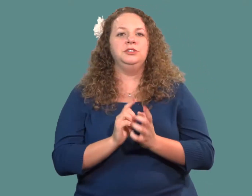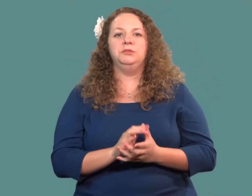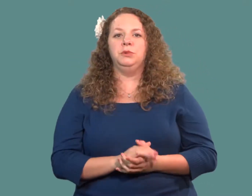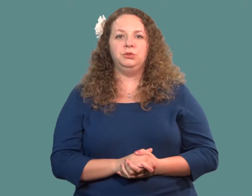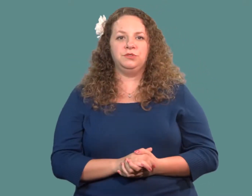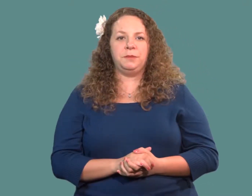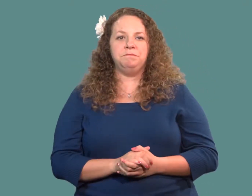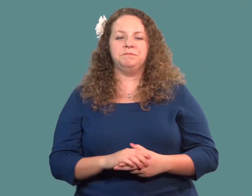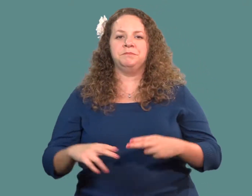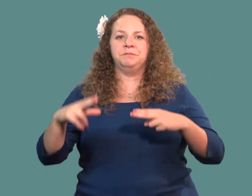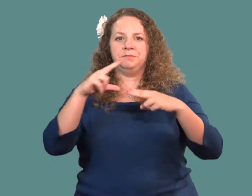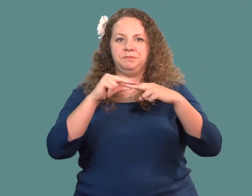To mooch from,